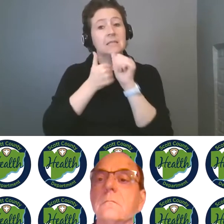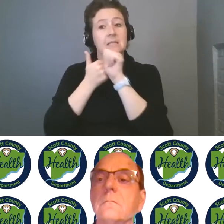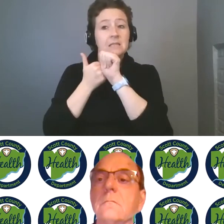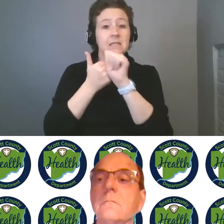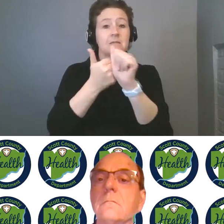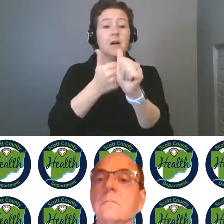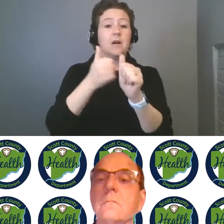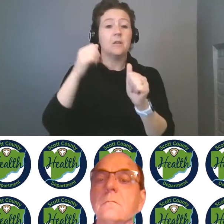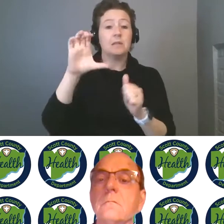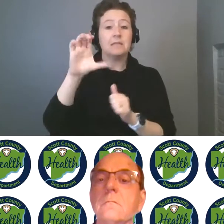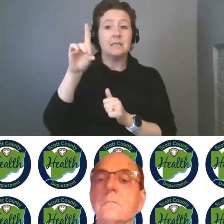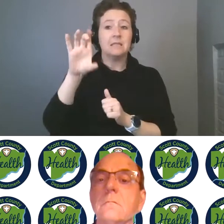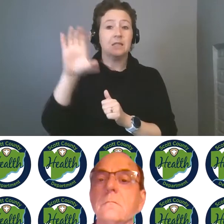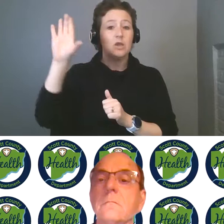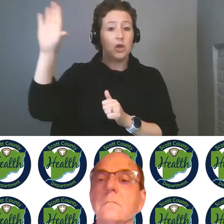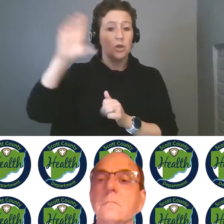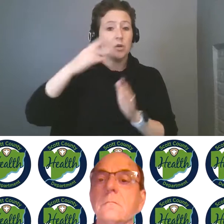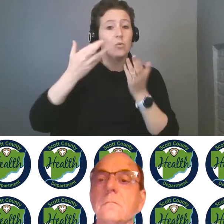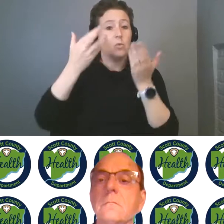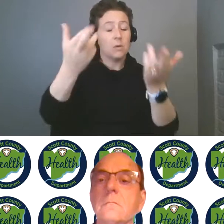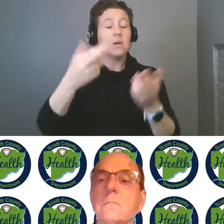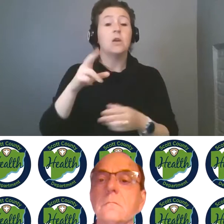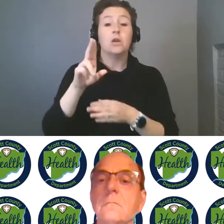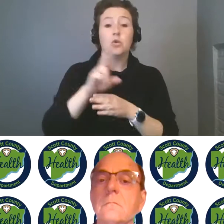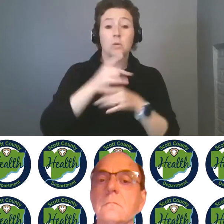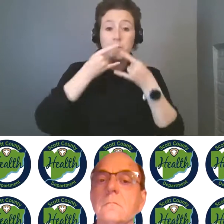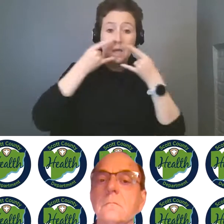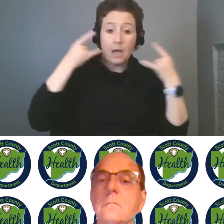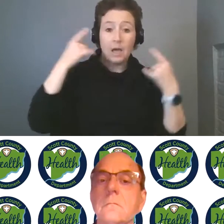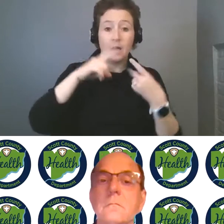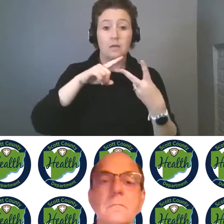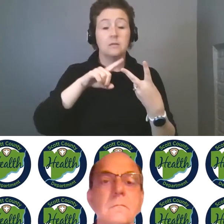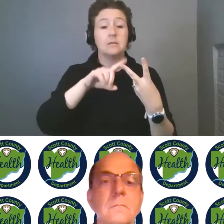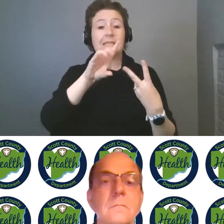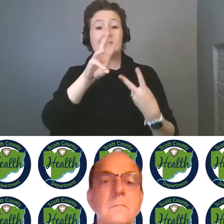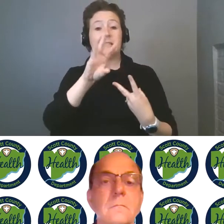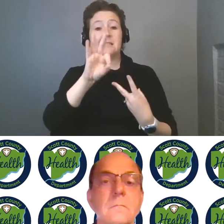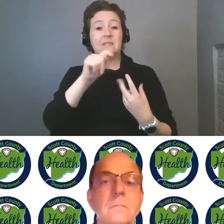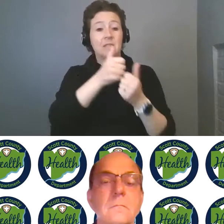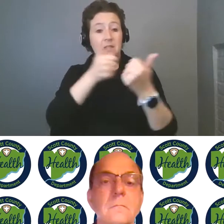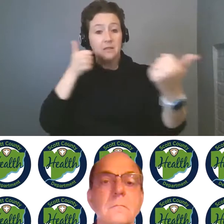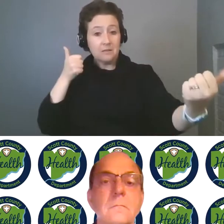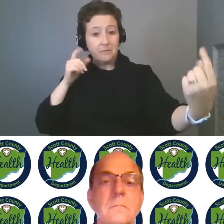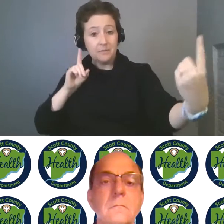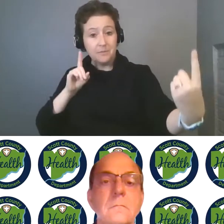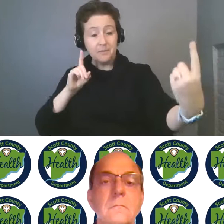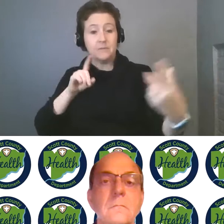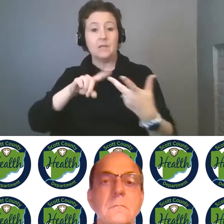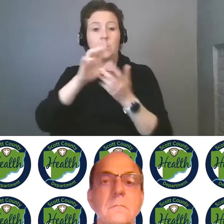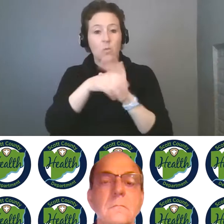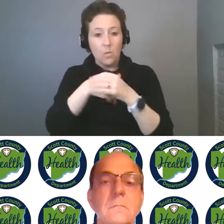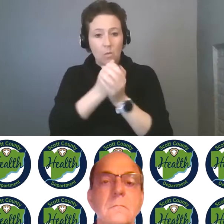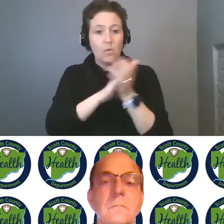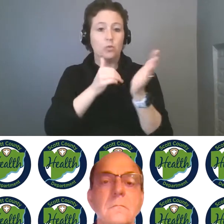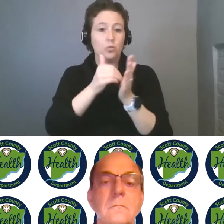health precautions of wearing a mask, keeping your 6-foot distance between yourself and others, and washing your hands